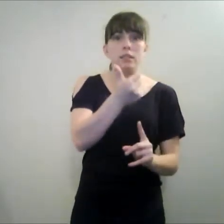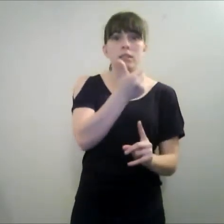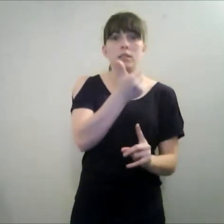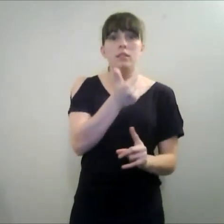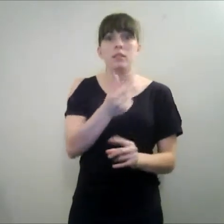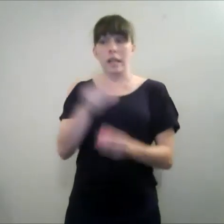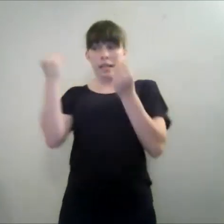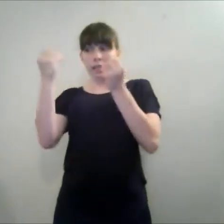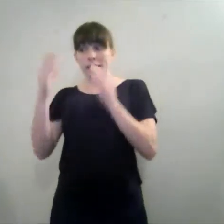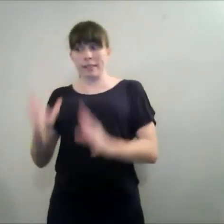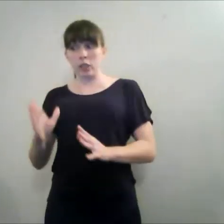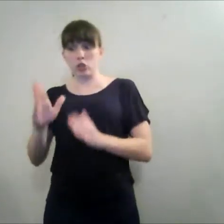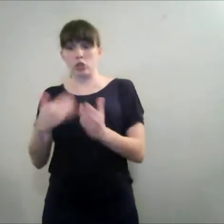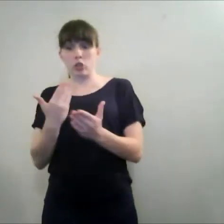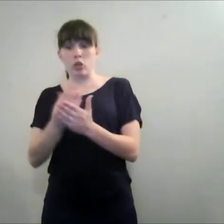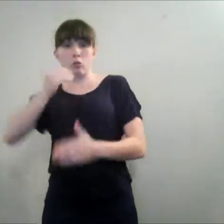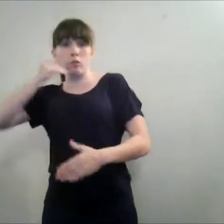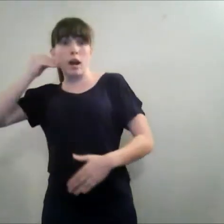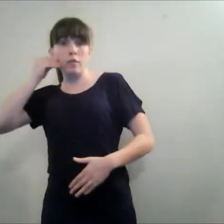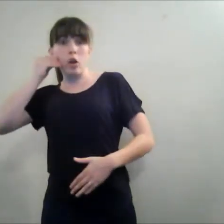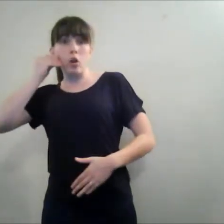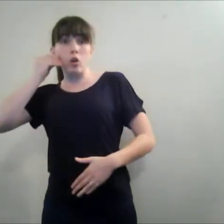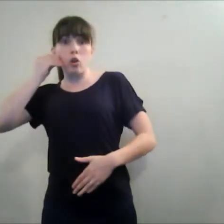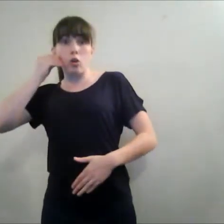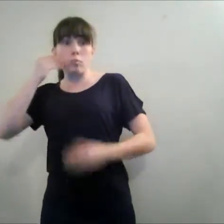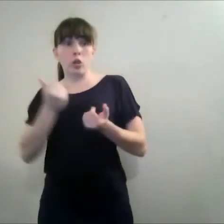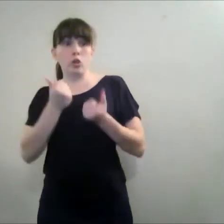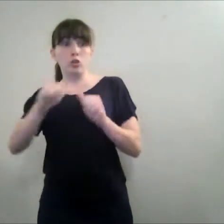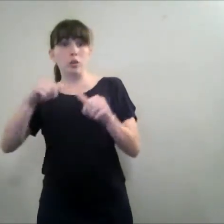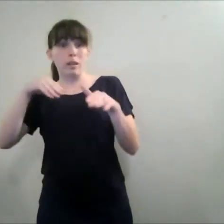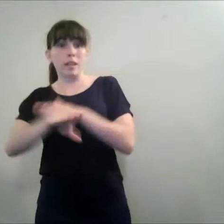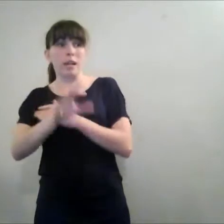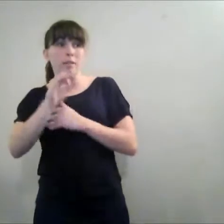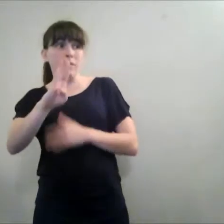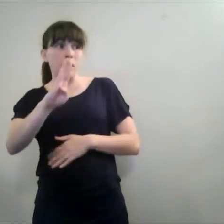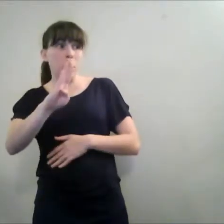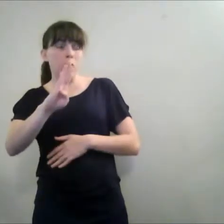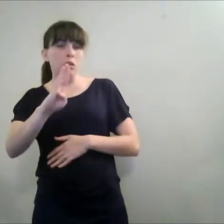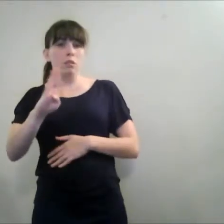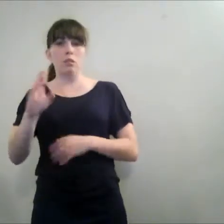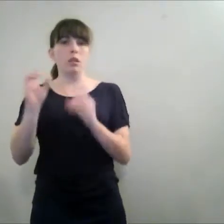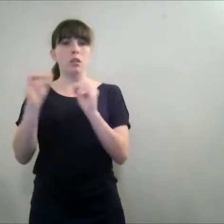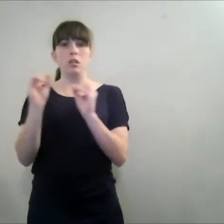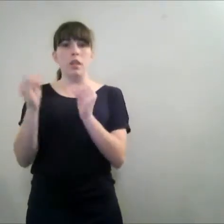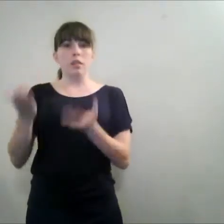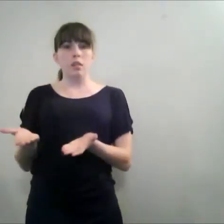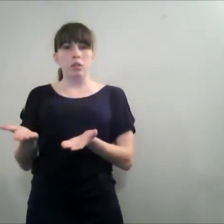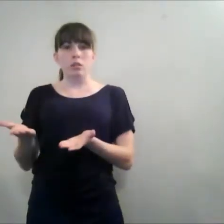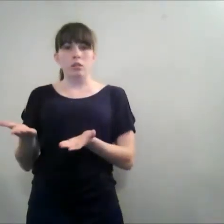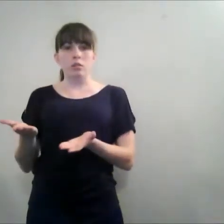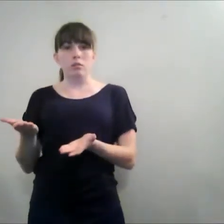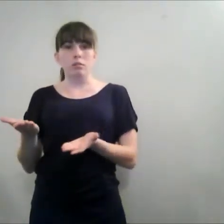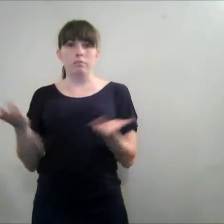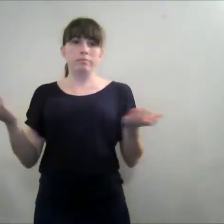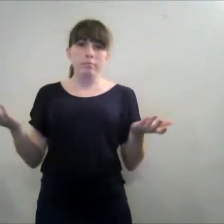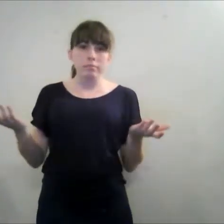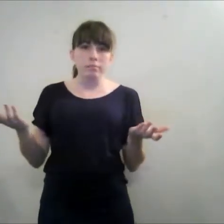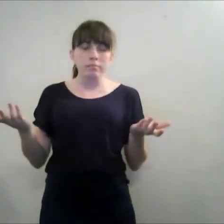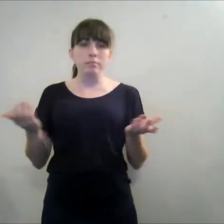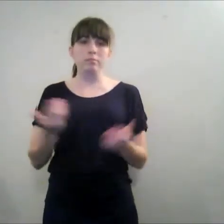way, right? To them, identities, especially when you're a teenager, are a fluid thing. You have lots of identities. You experiment with different... And if you have